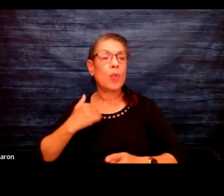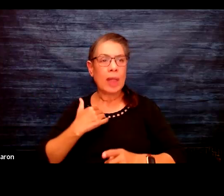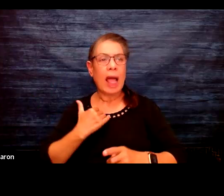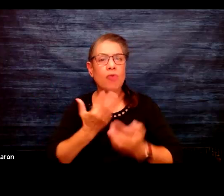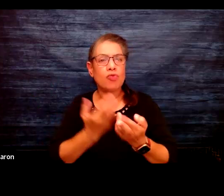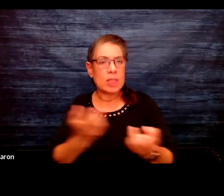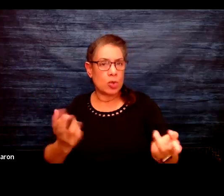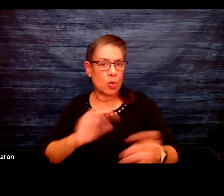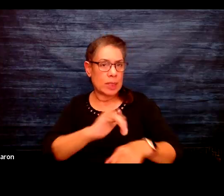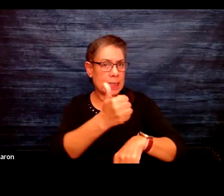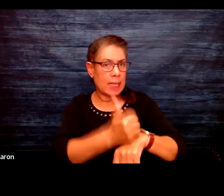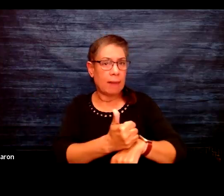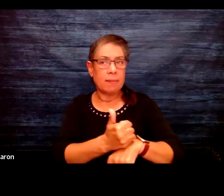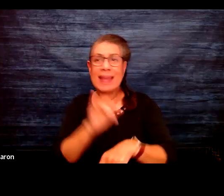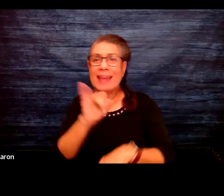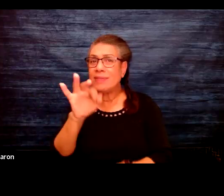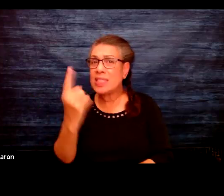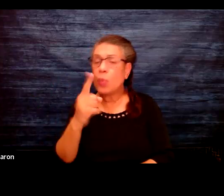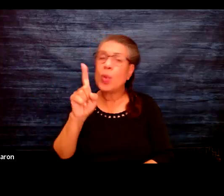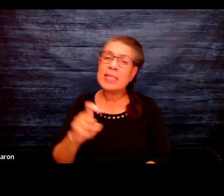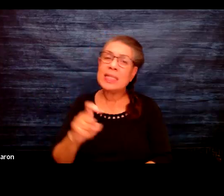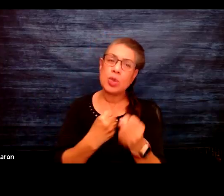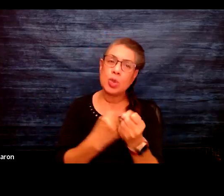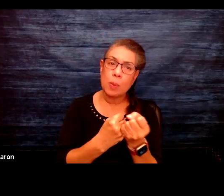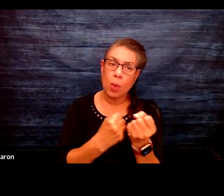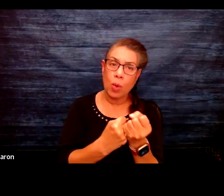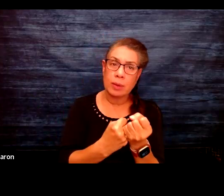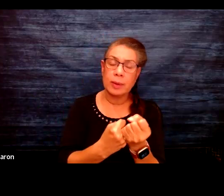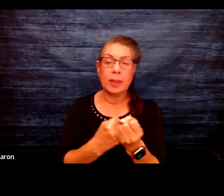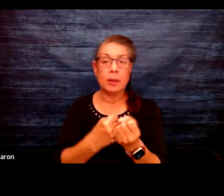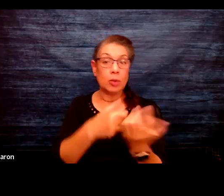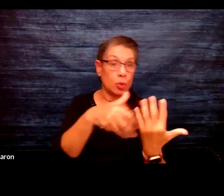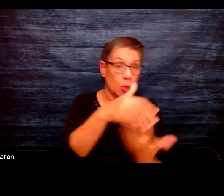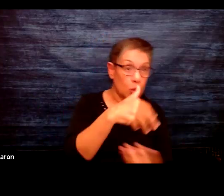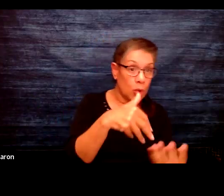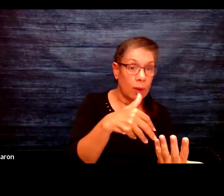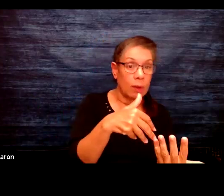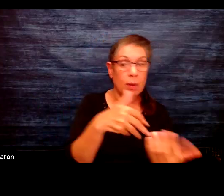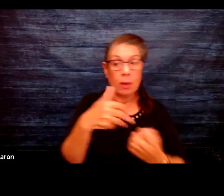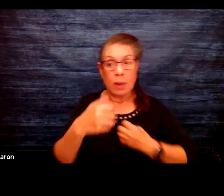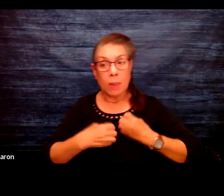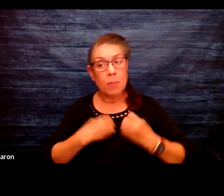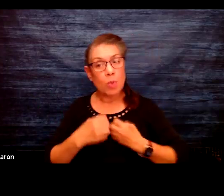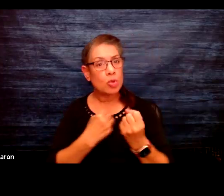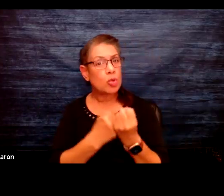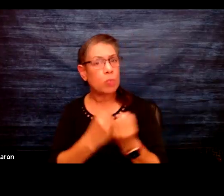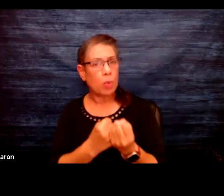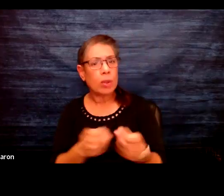for any students or staff who may need support, including social and emotional